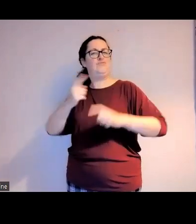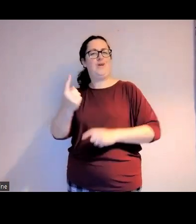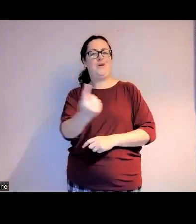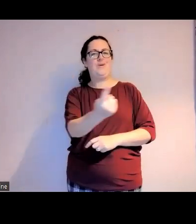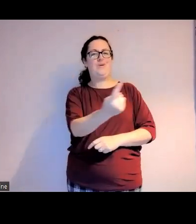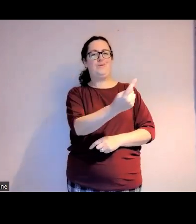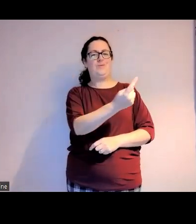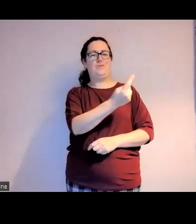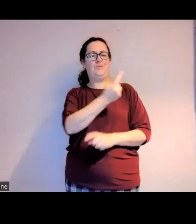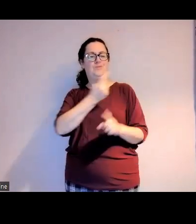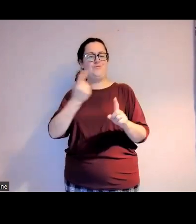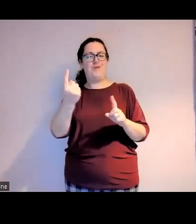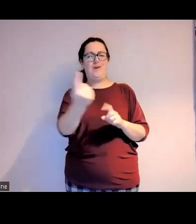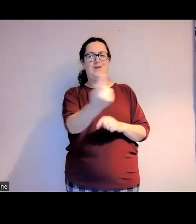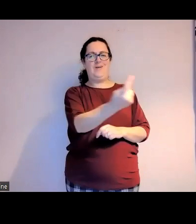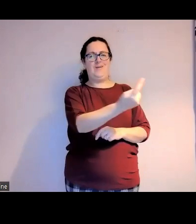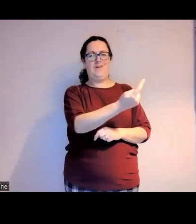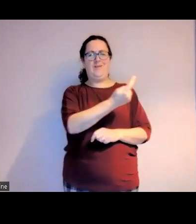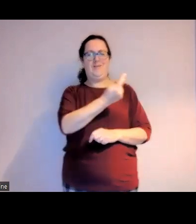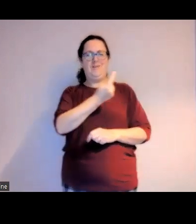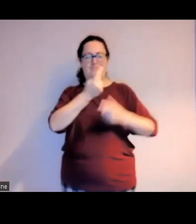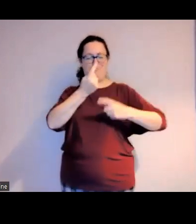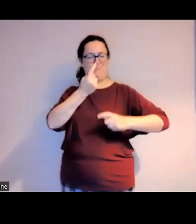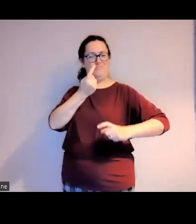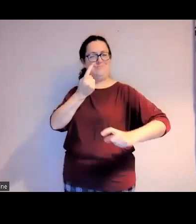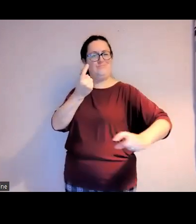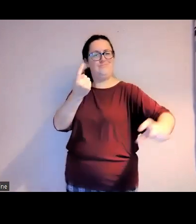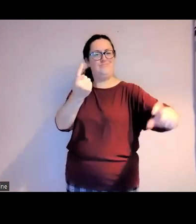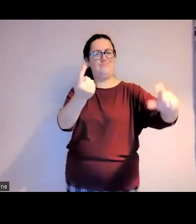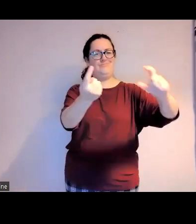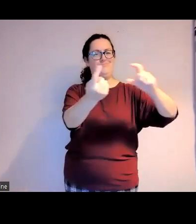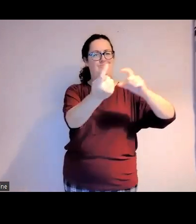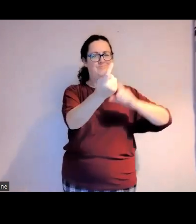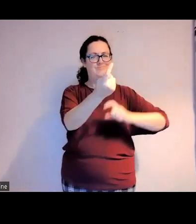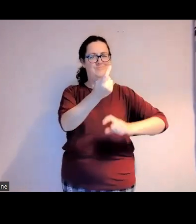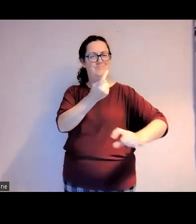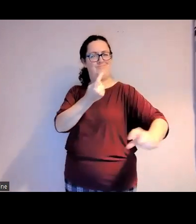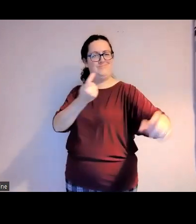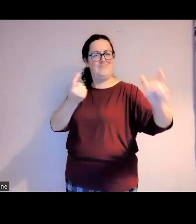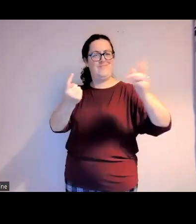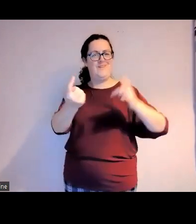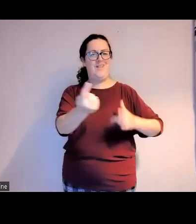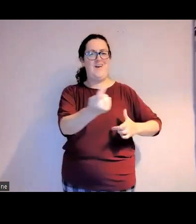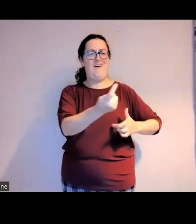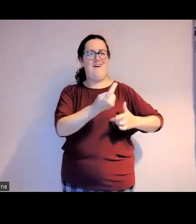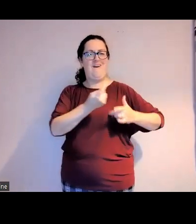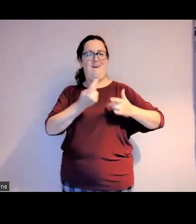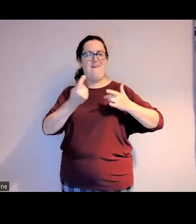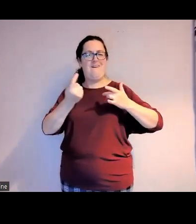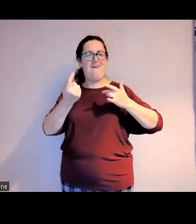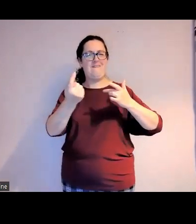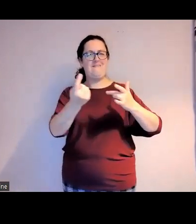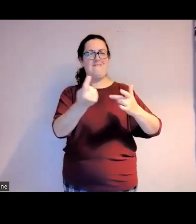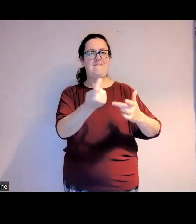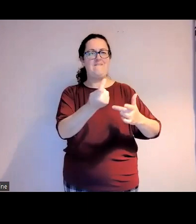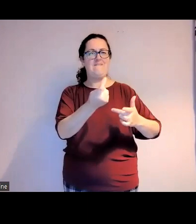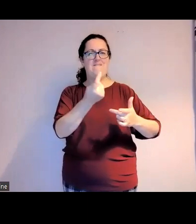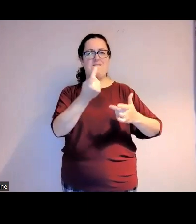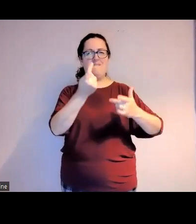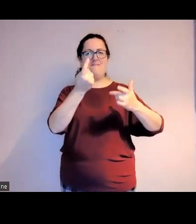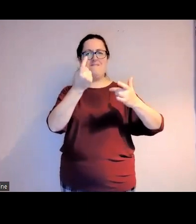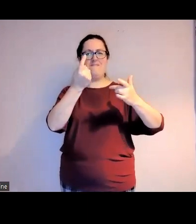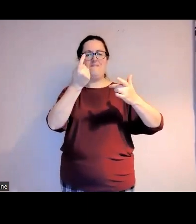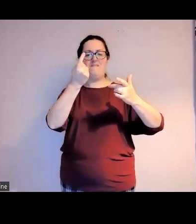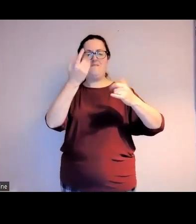in circles for the rest of our lives, or until the end, we shall